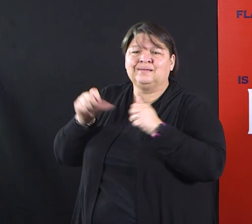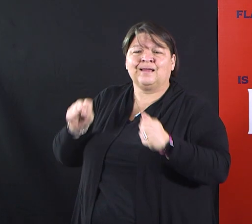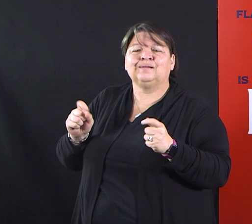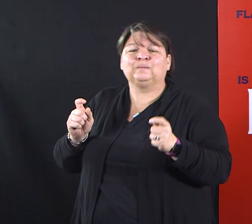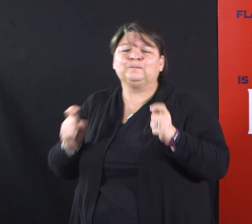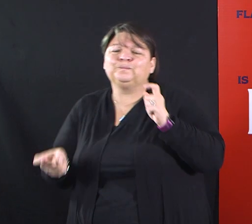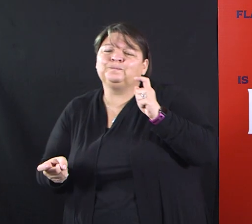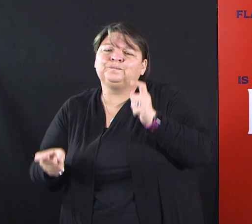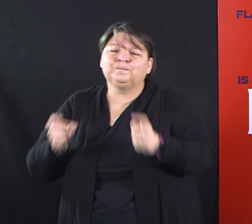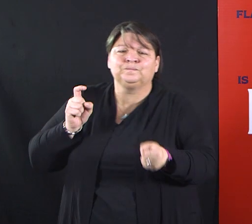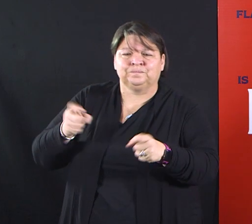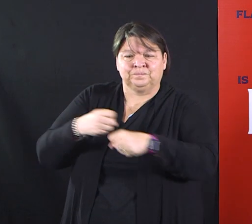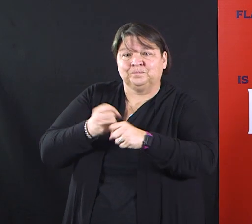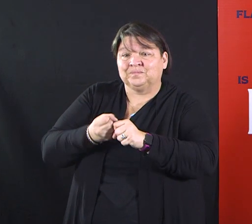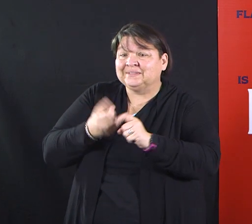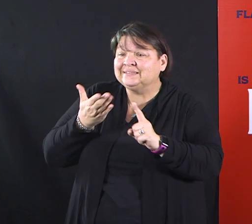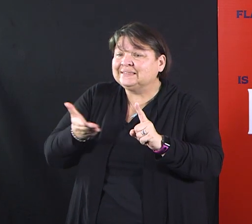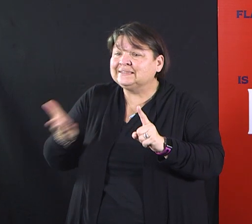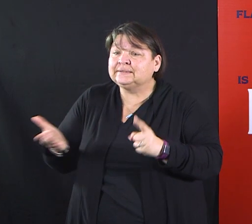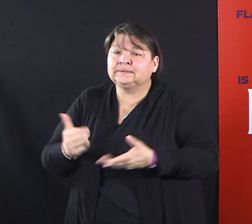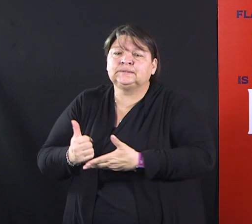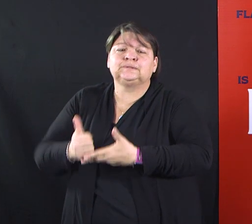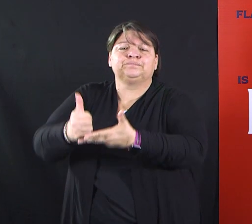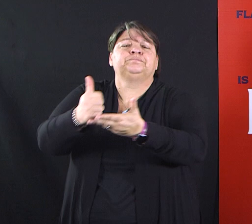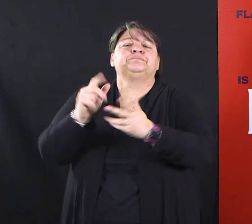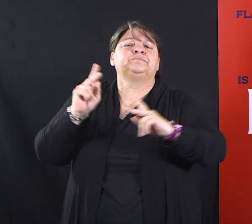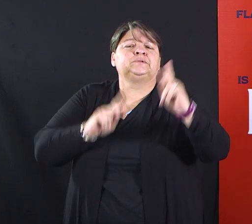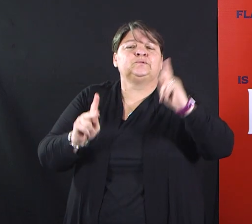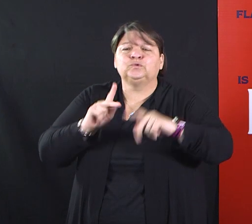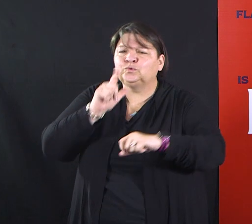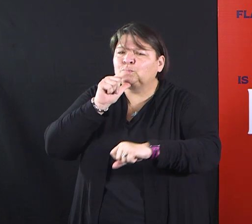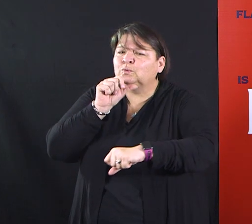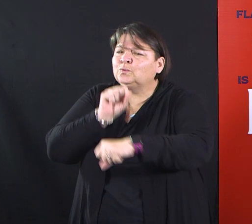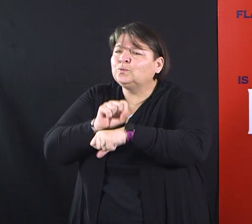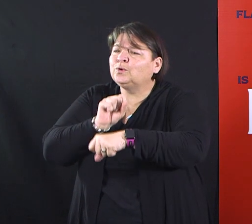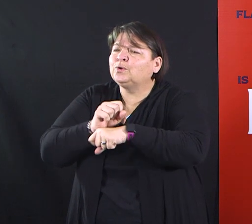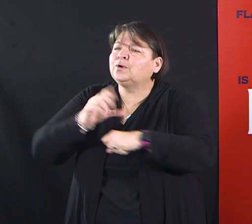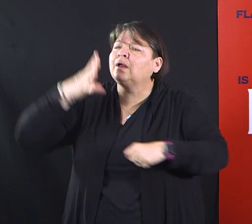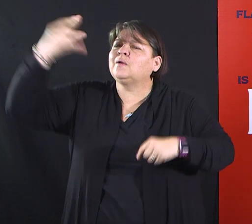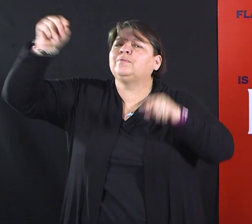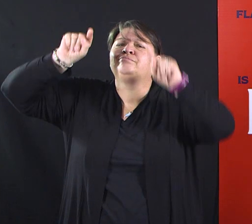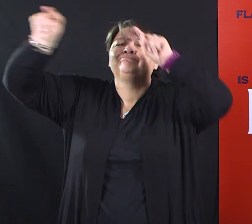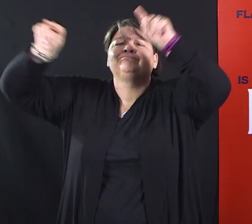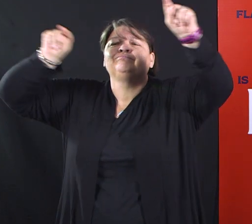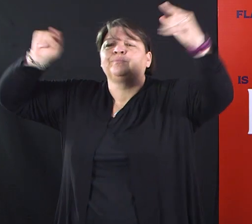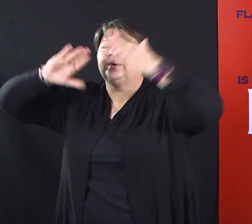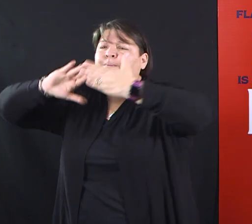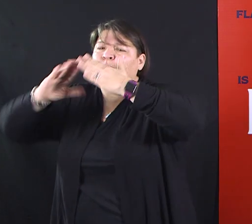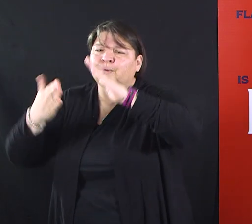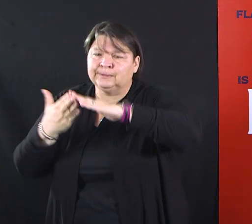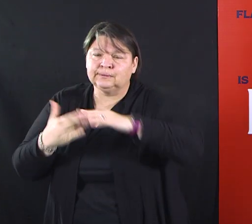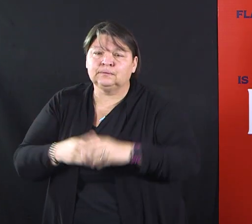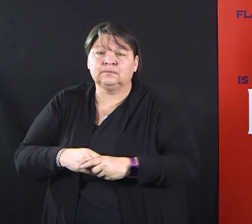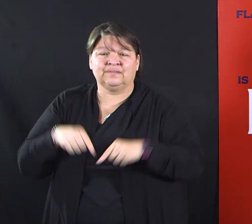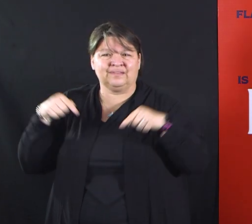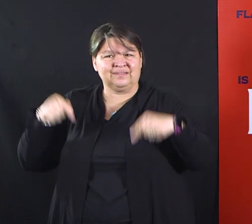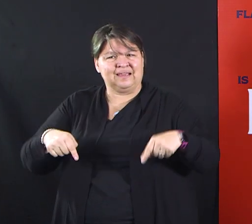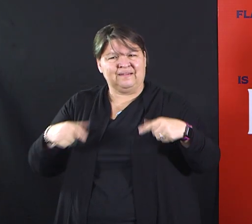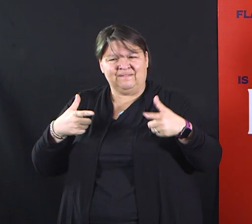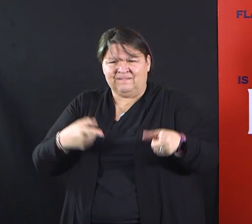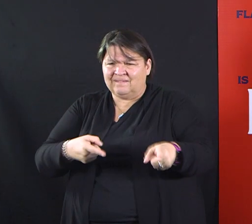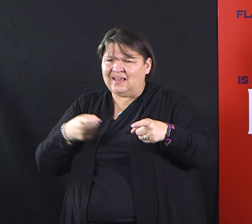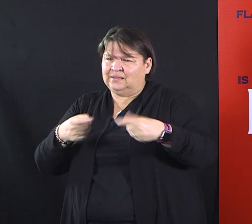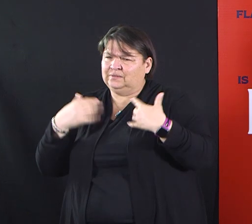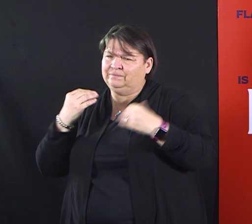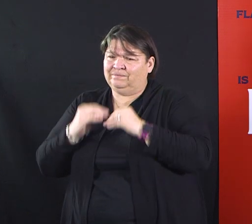first responders. But we all realize that this is not a short-term issue, and we are going to have to be as flexible and as innovative as we